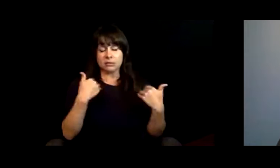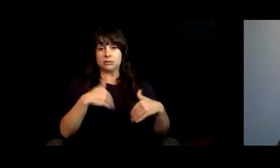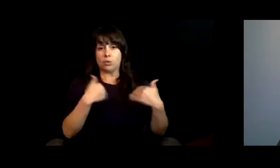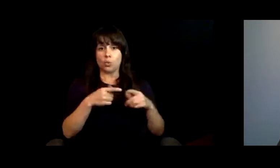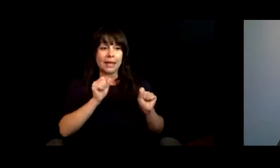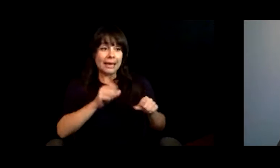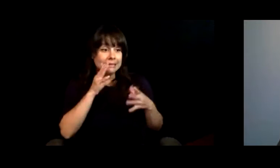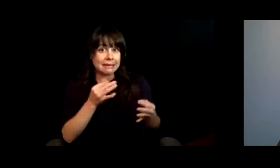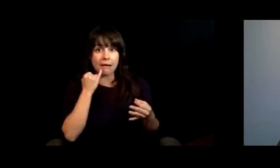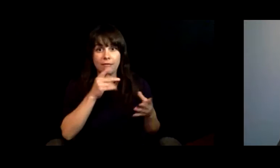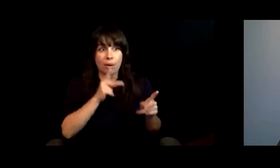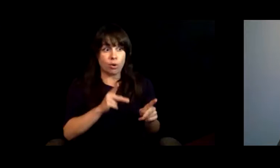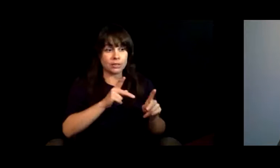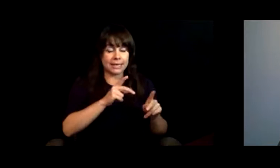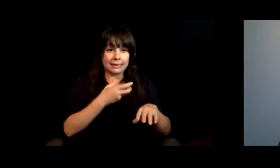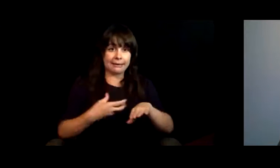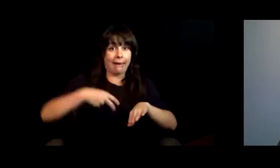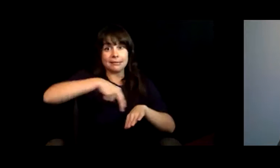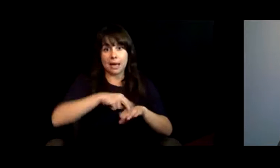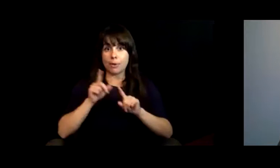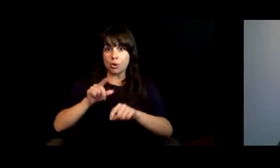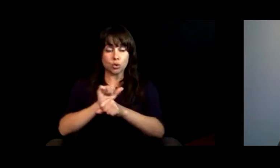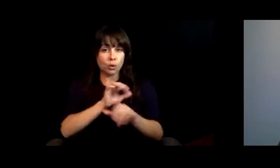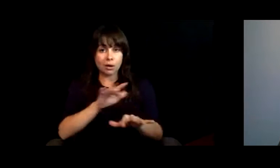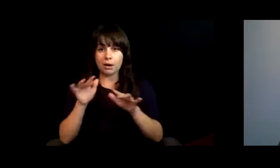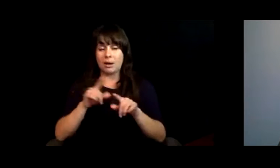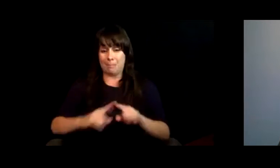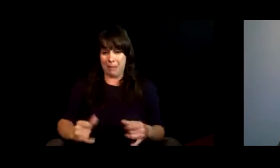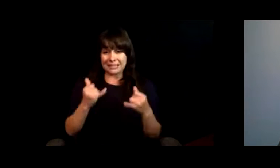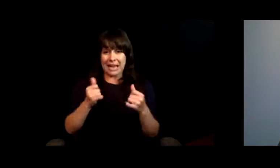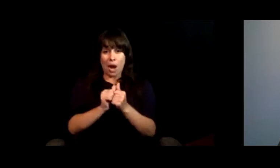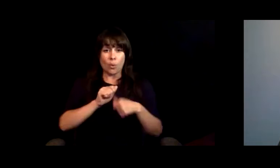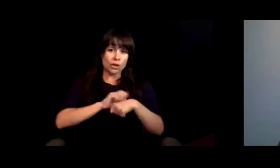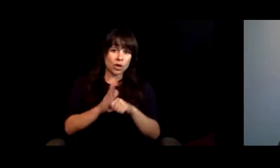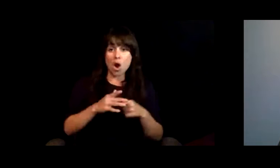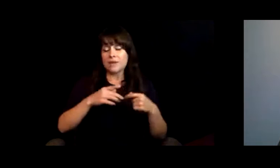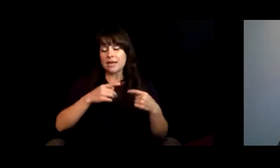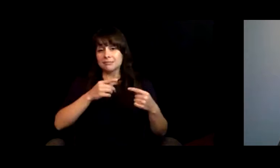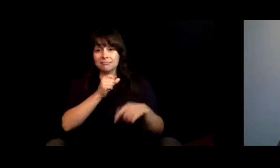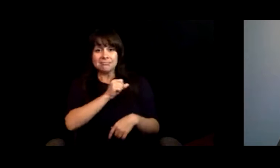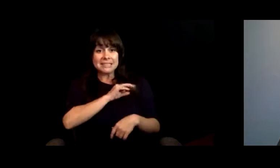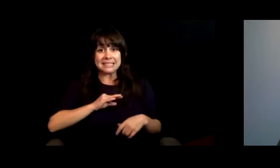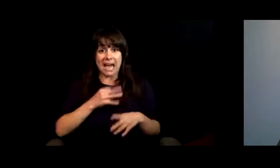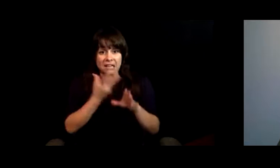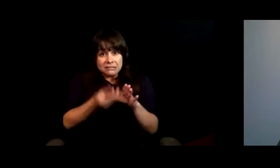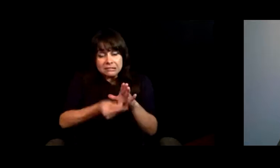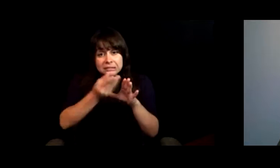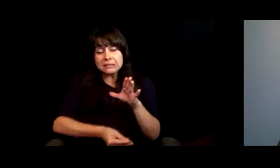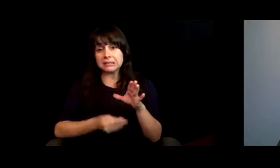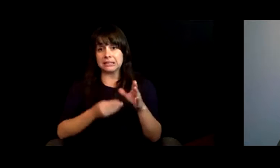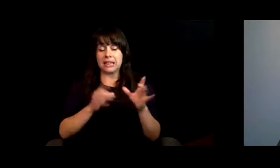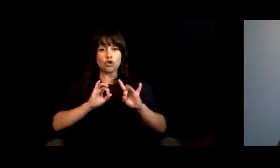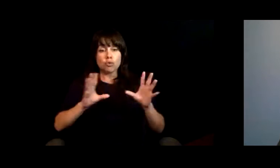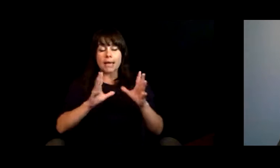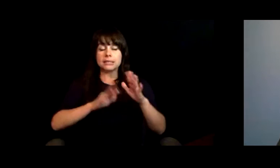point where with rises in minimum wage and staffing challenges during COVID, our crisis has reached a crescendo. And we are having families